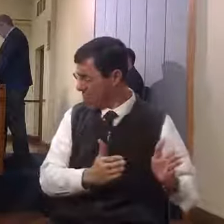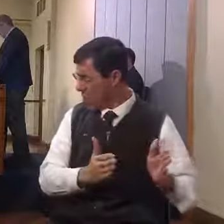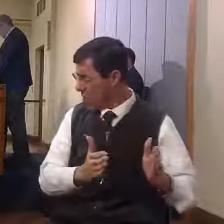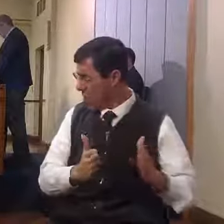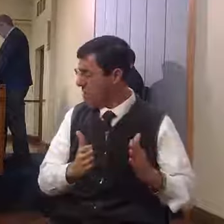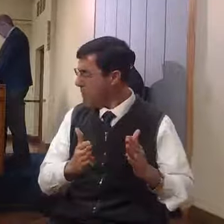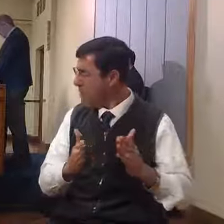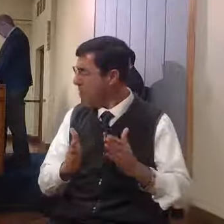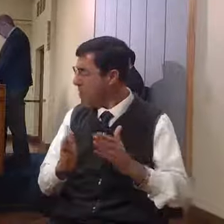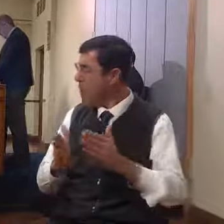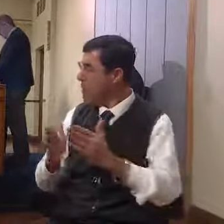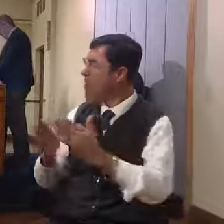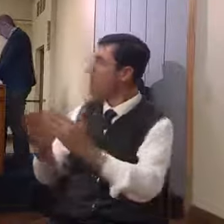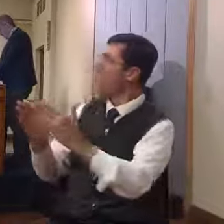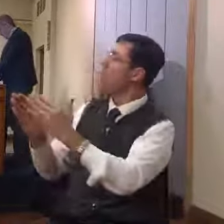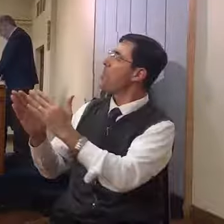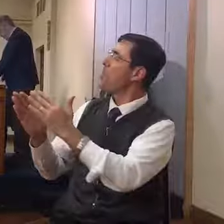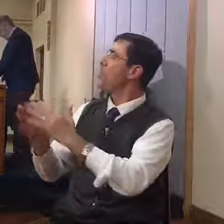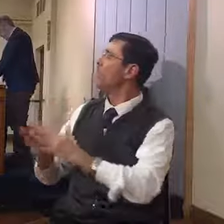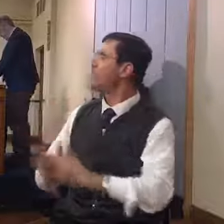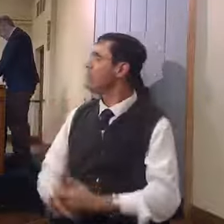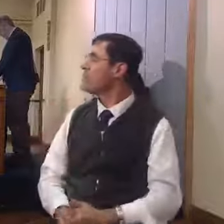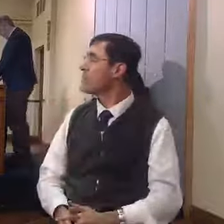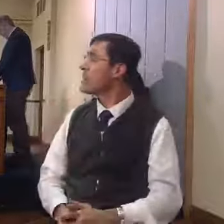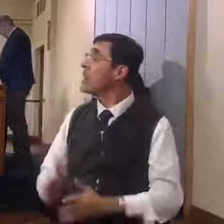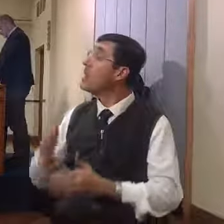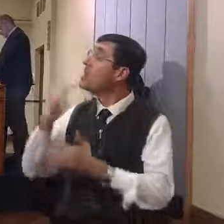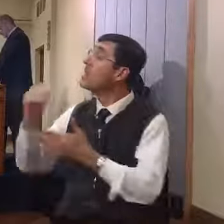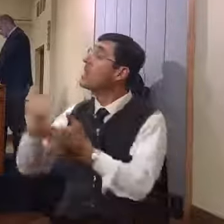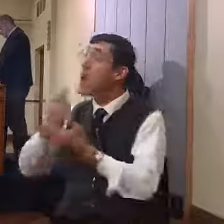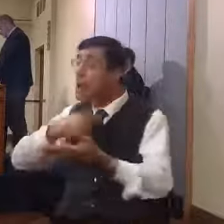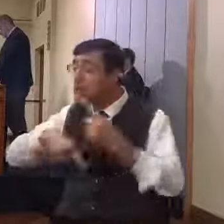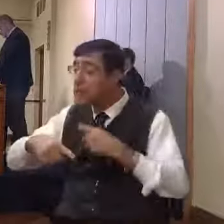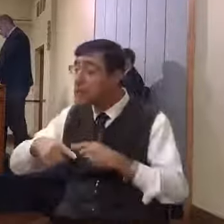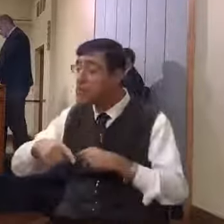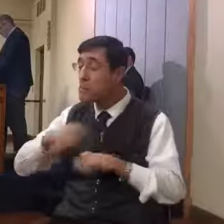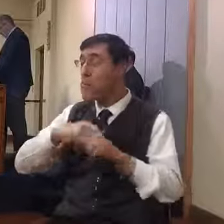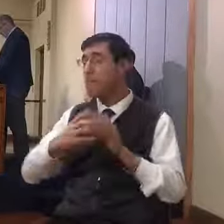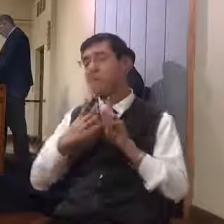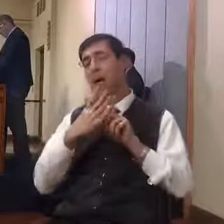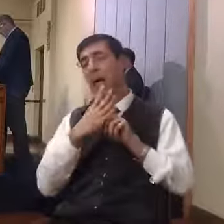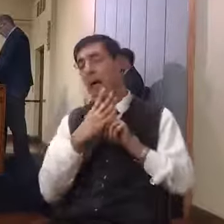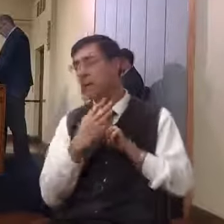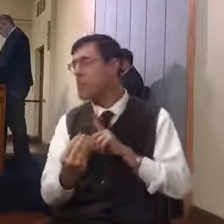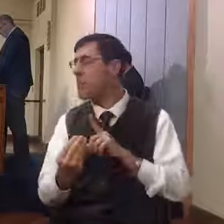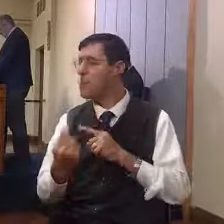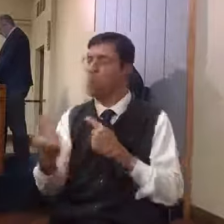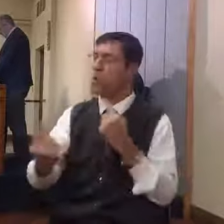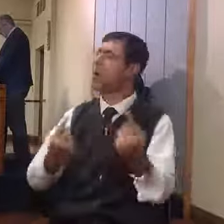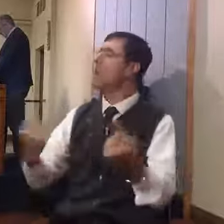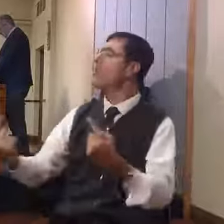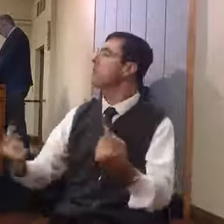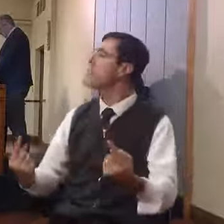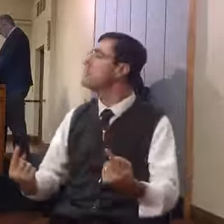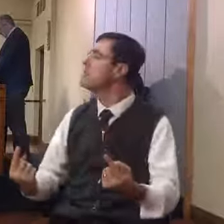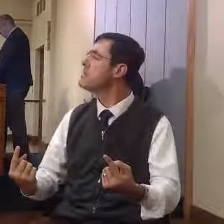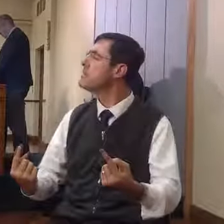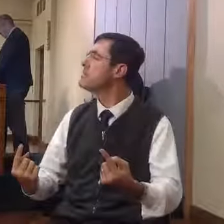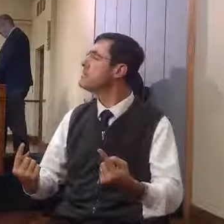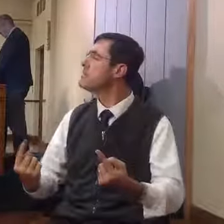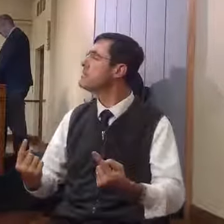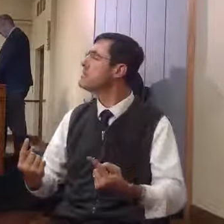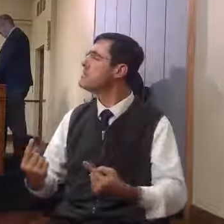we pray, Lord, that we might be those who would be examples and encouragements one to another, helps those who show